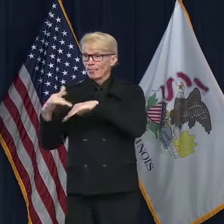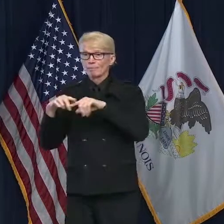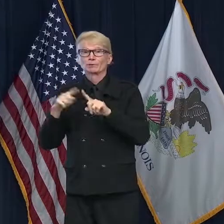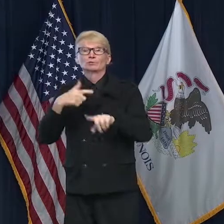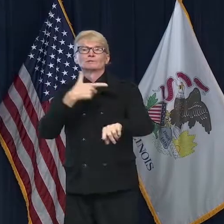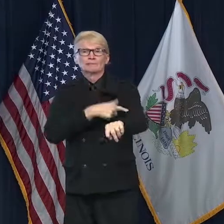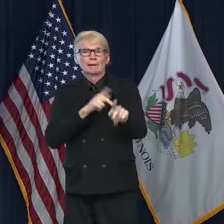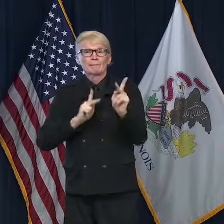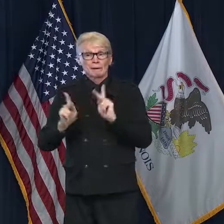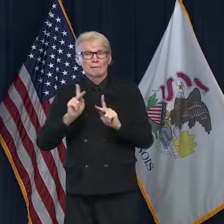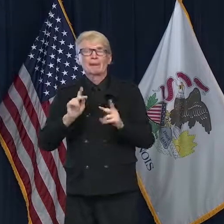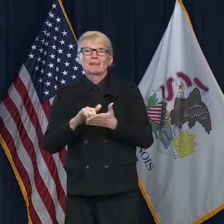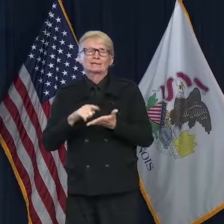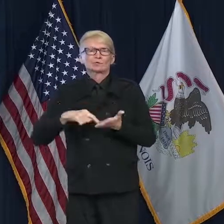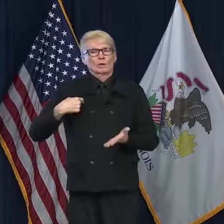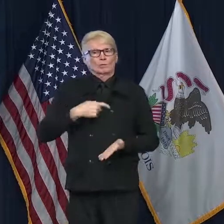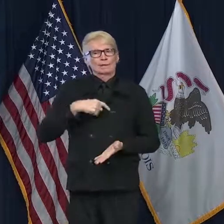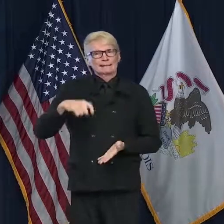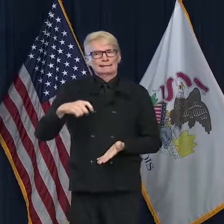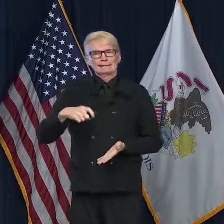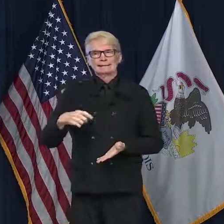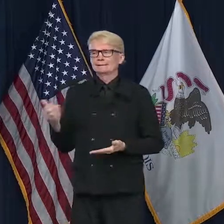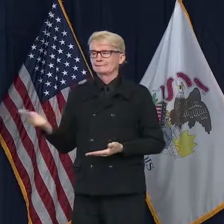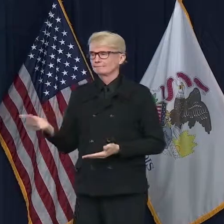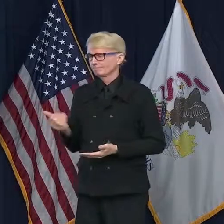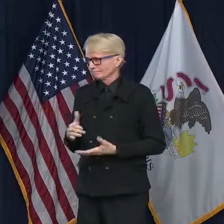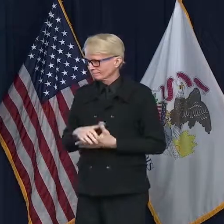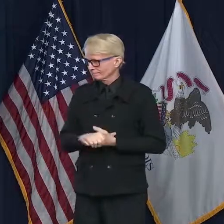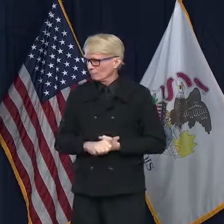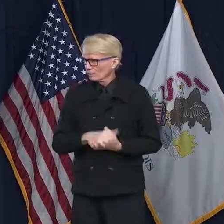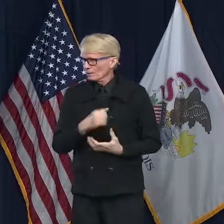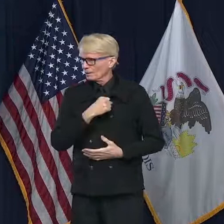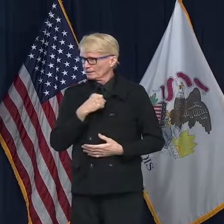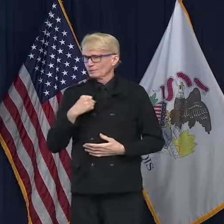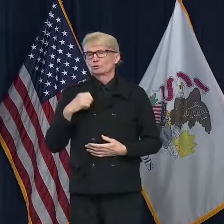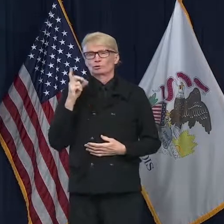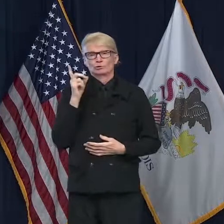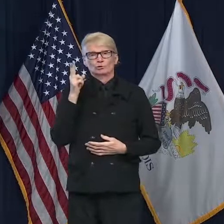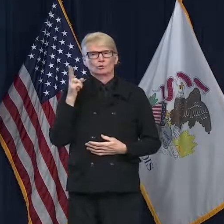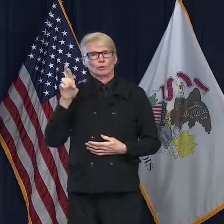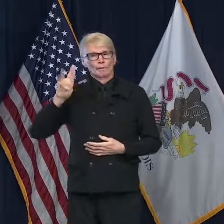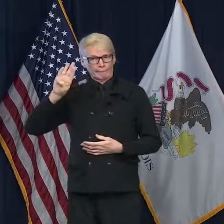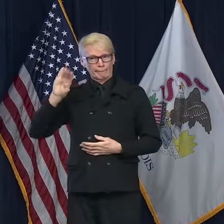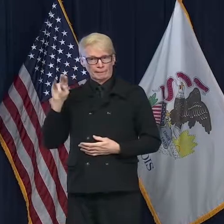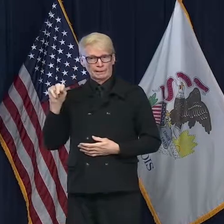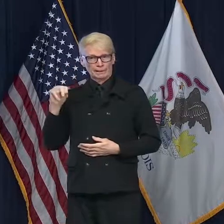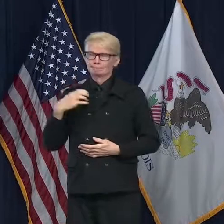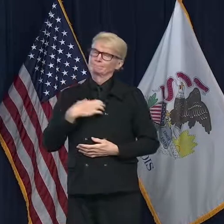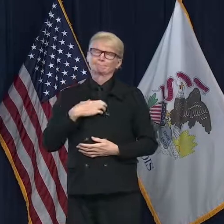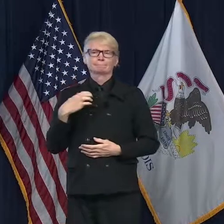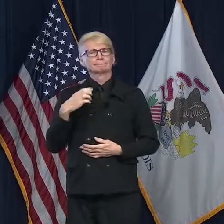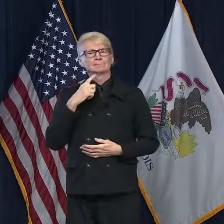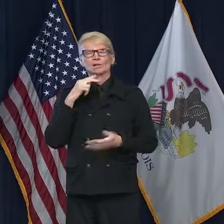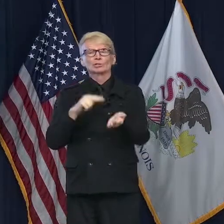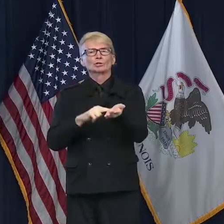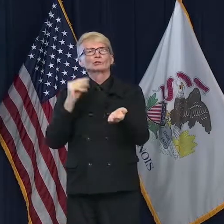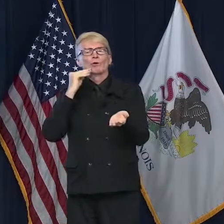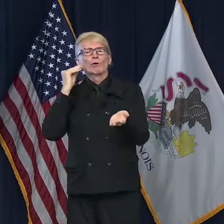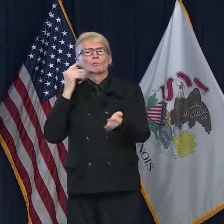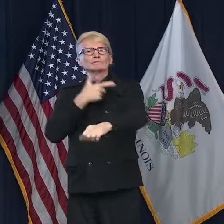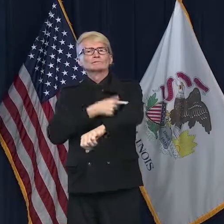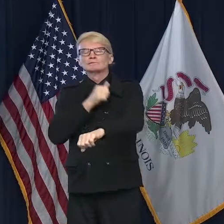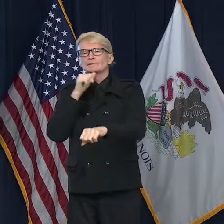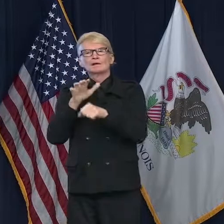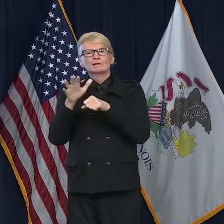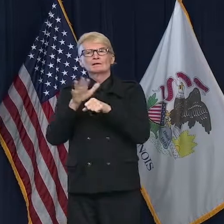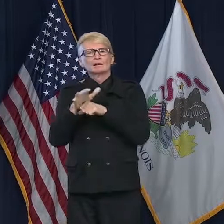Daily Herald. Senator Durbin acknowledged today that he is disappointed by how few nursing home workers are willing to be vaccinated. What's being done to convince these workers